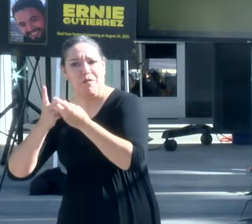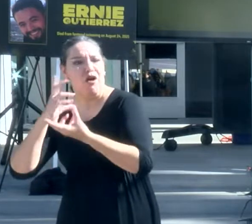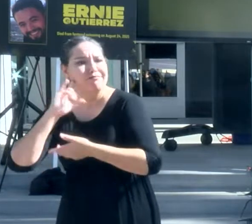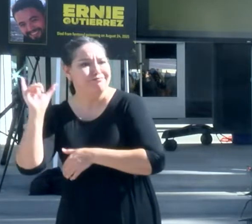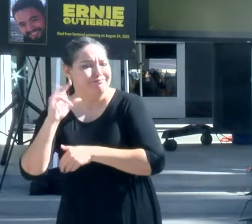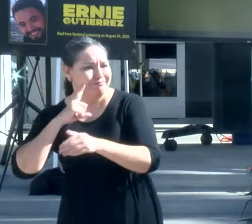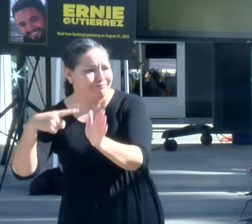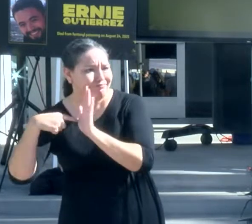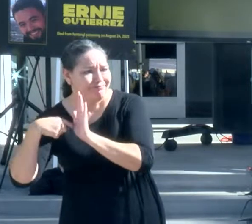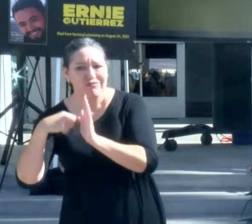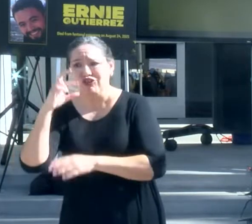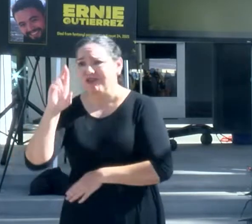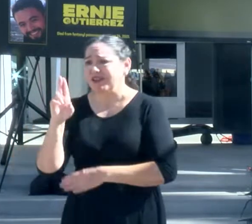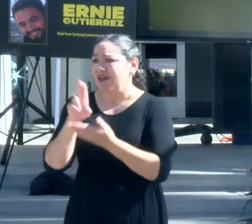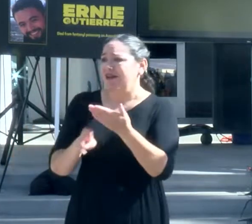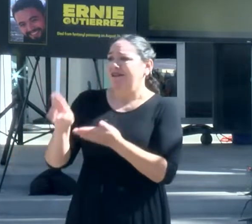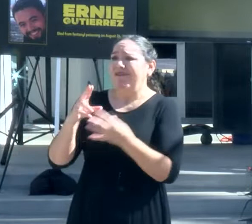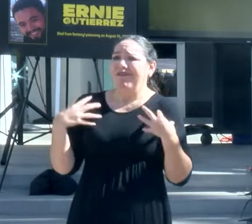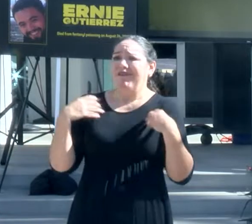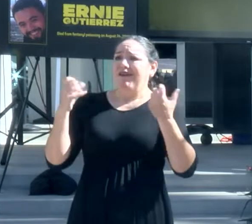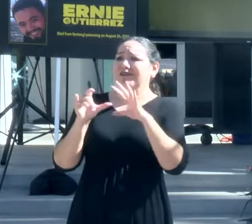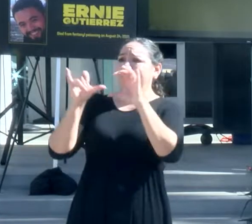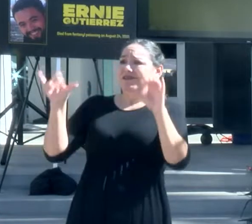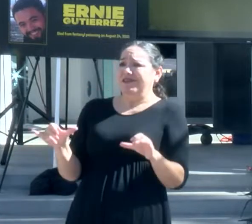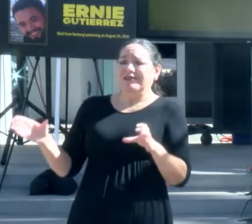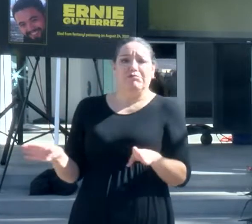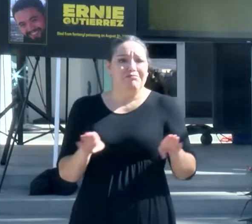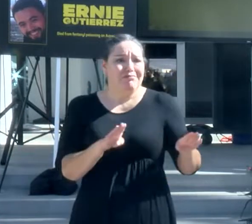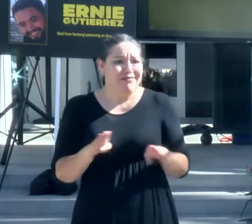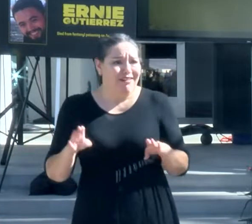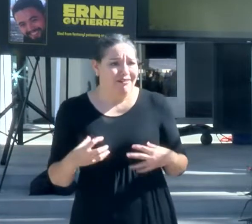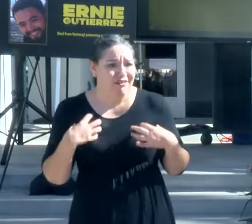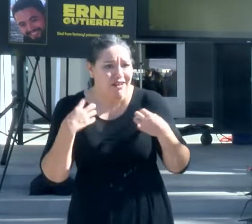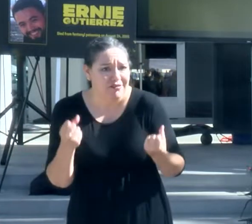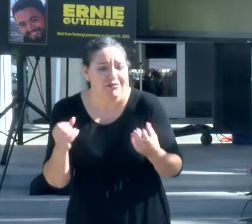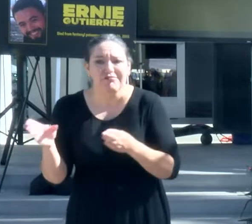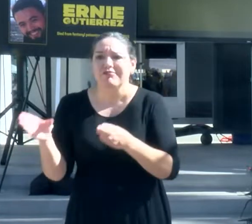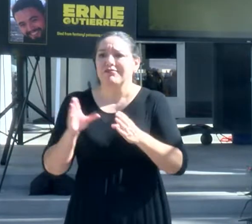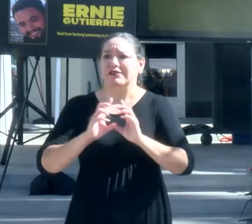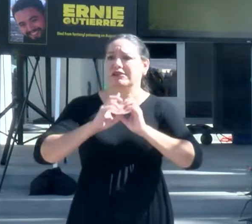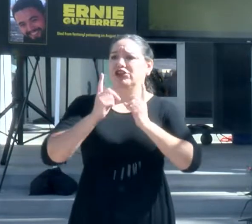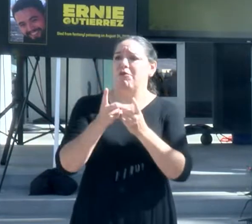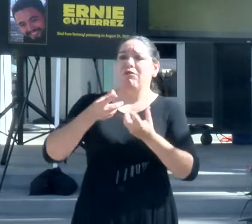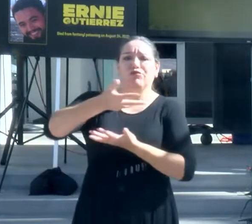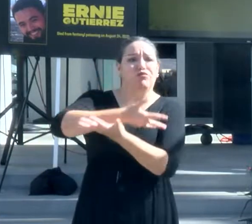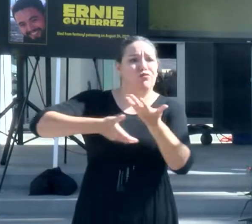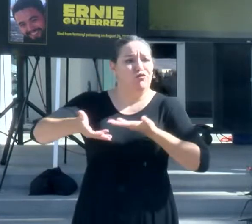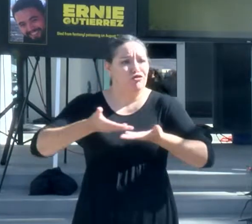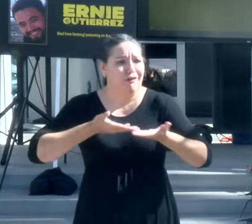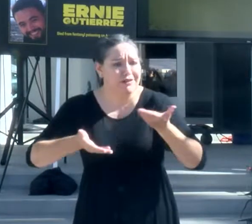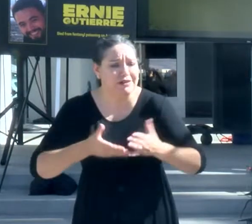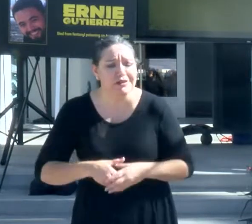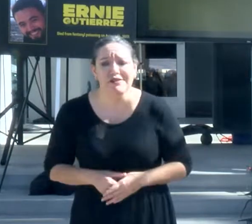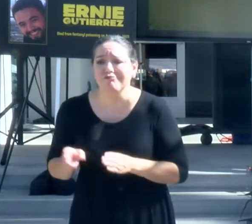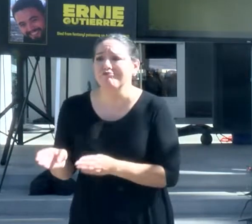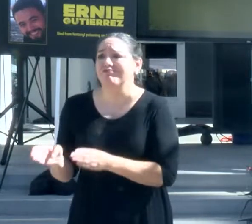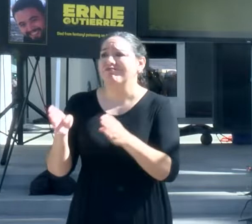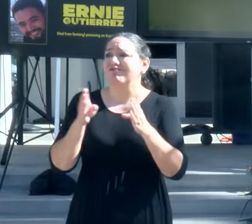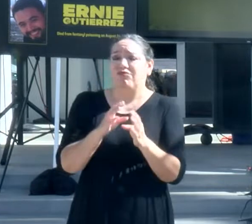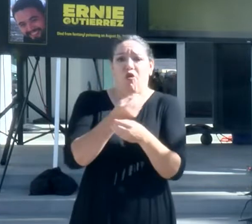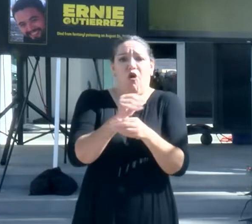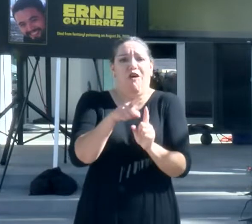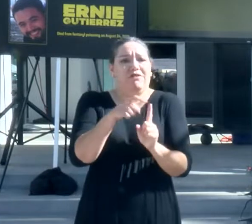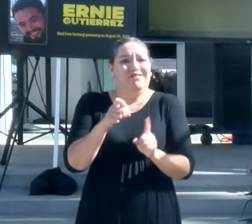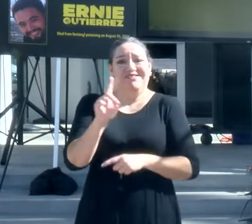including Riverside Universal Health Systems, Behavioral Health, Department of Social Services, the Office of the